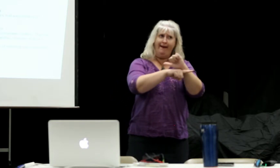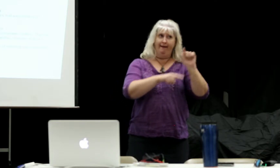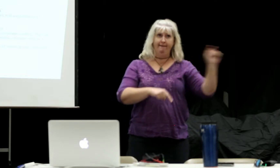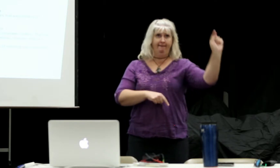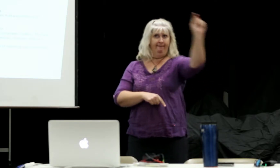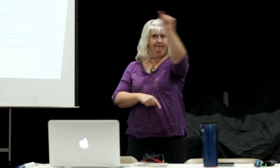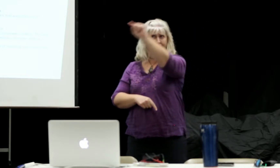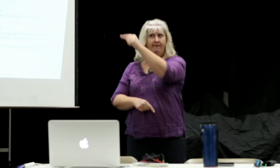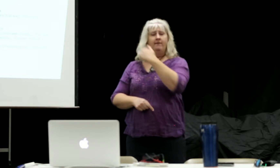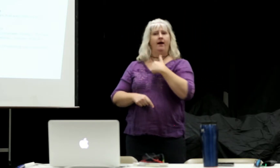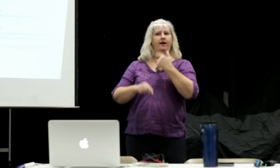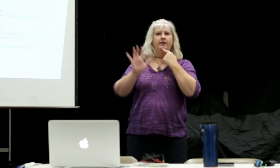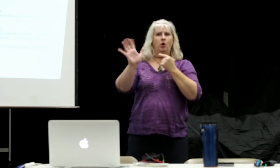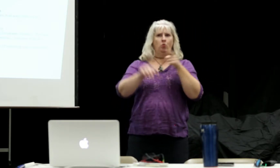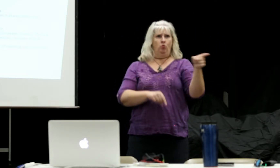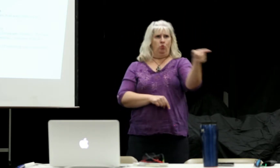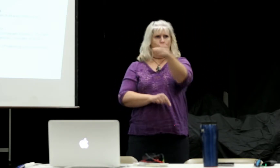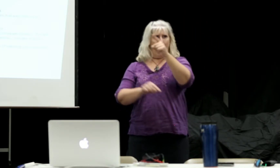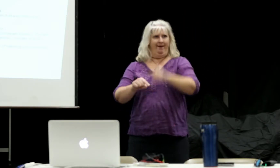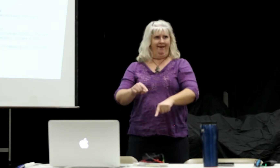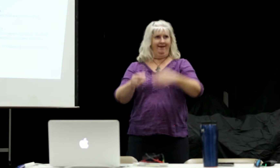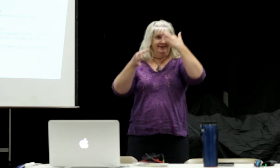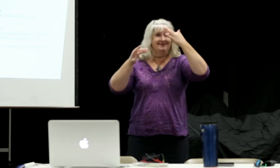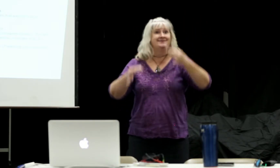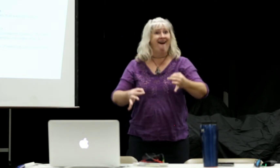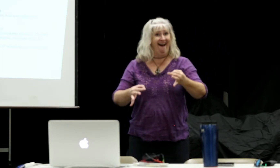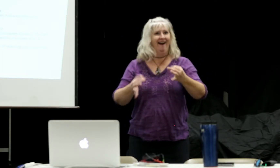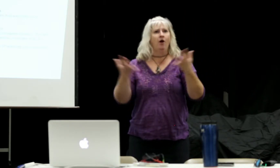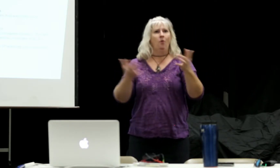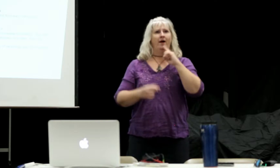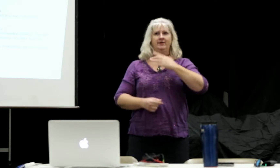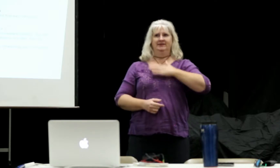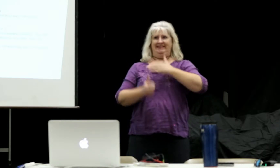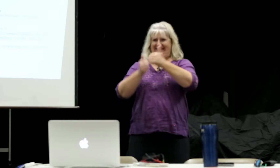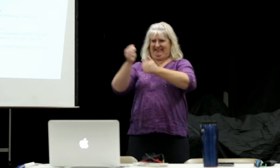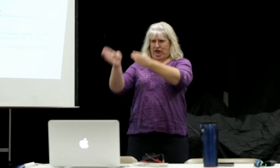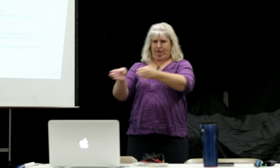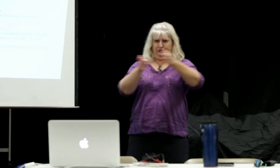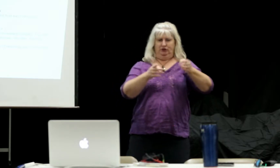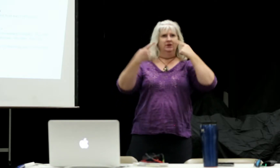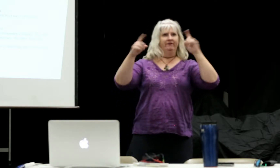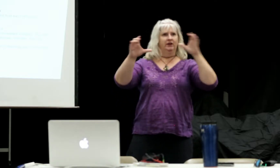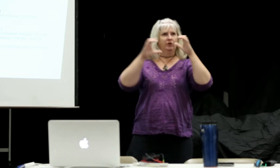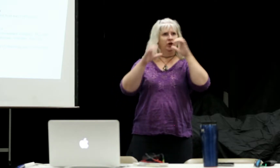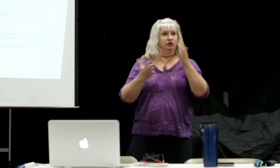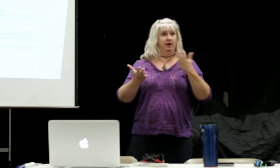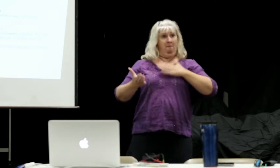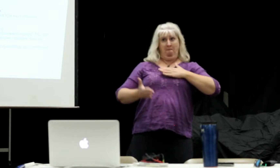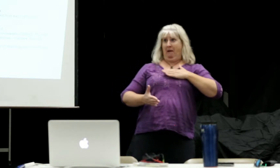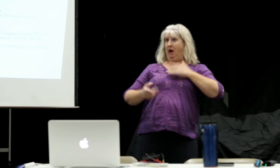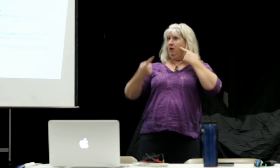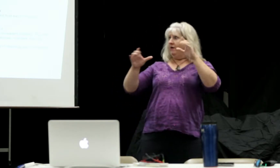communication. And what is being done out in the community in the health field may not be